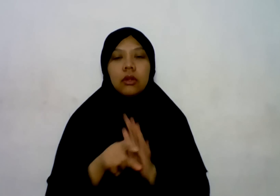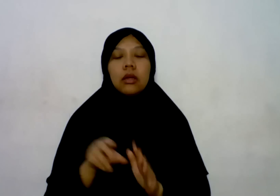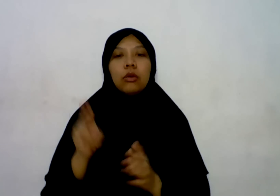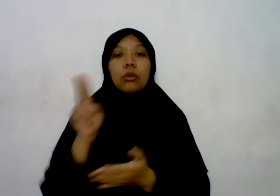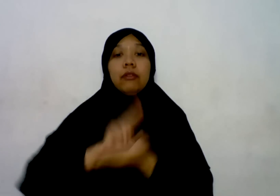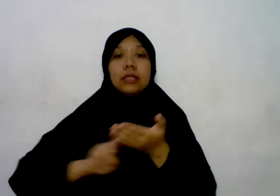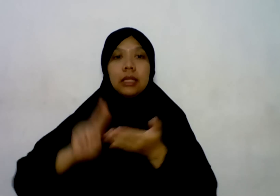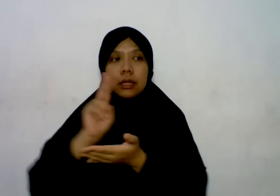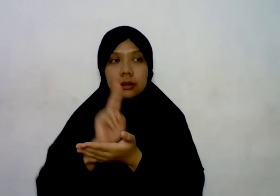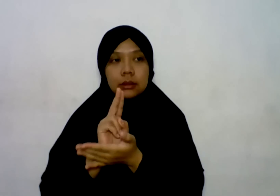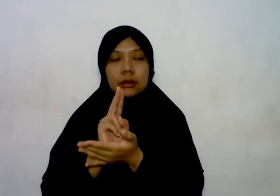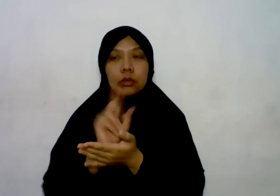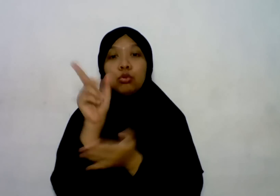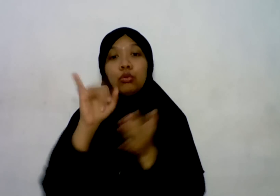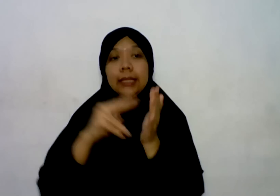UP. In